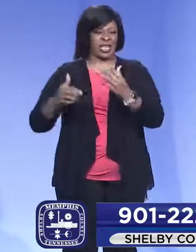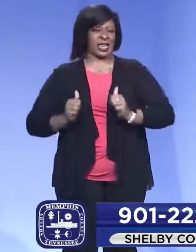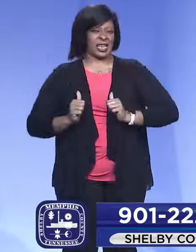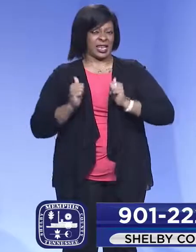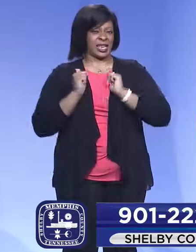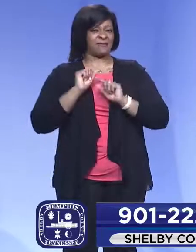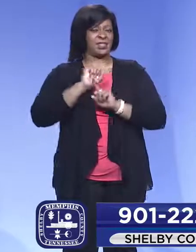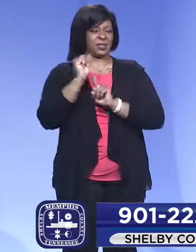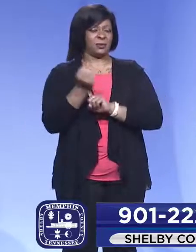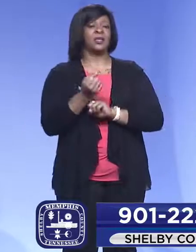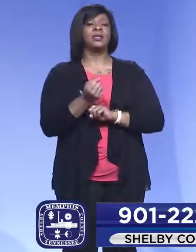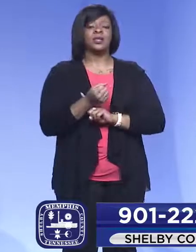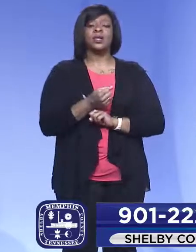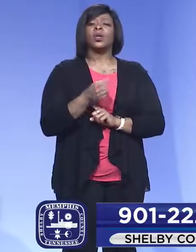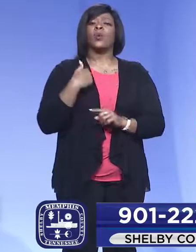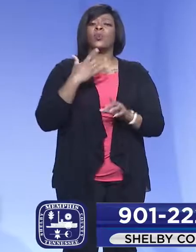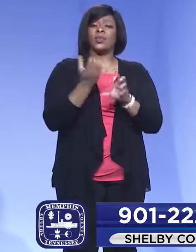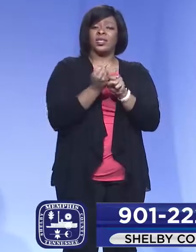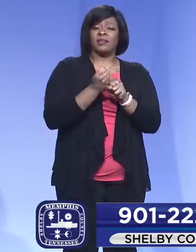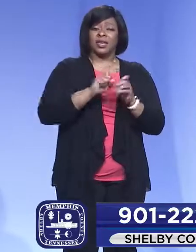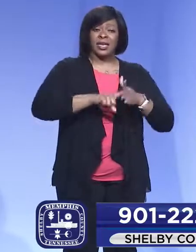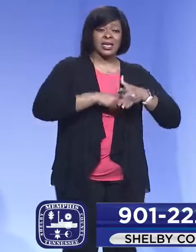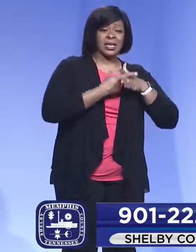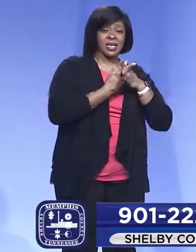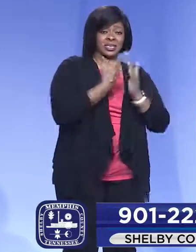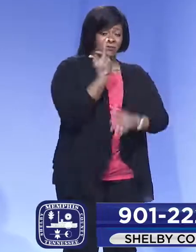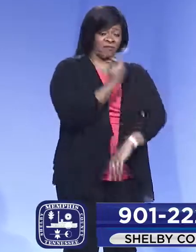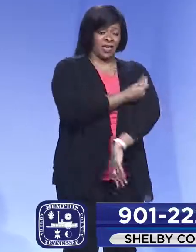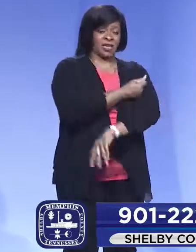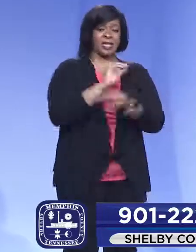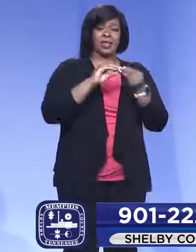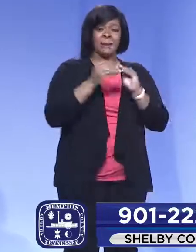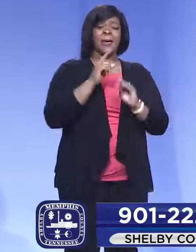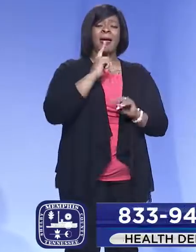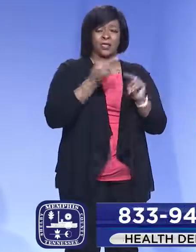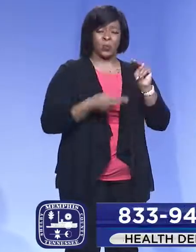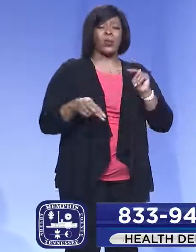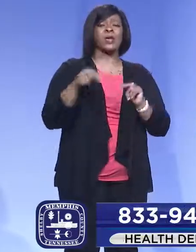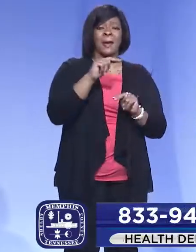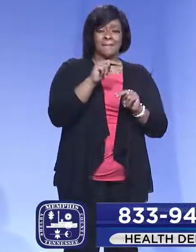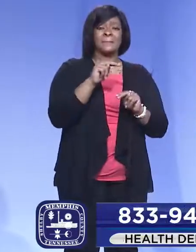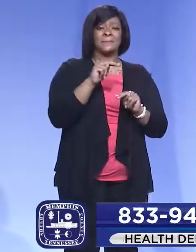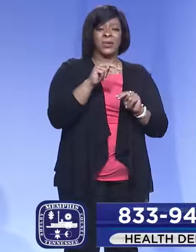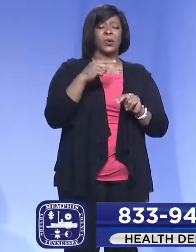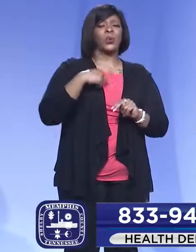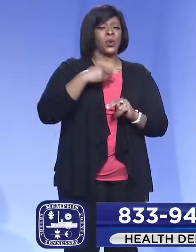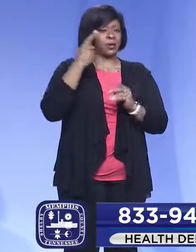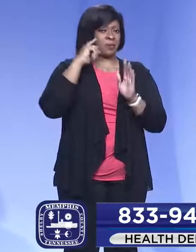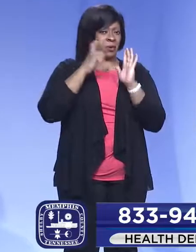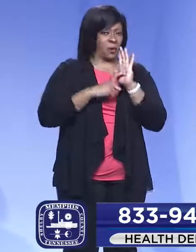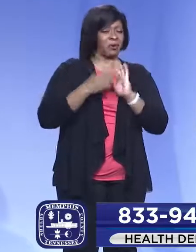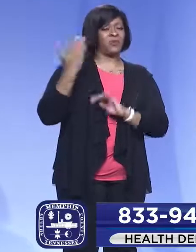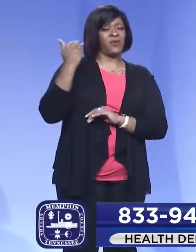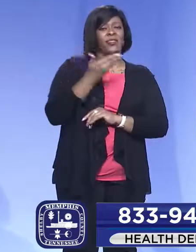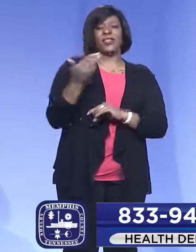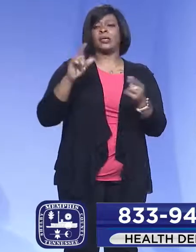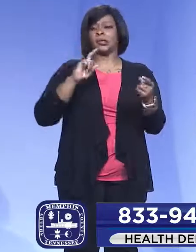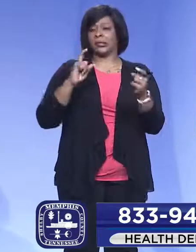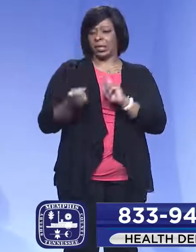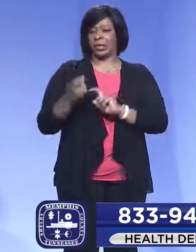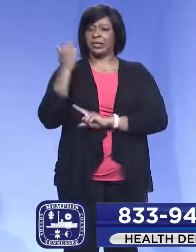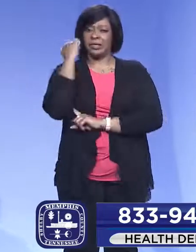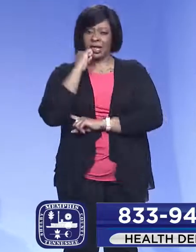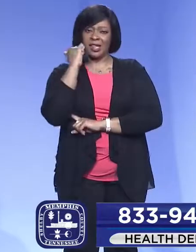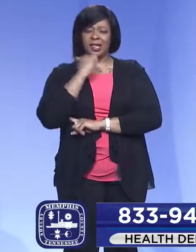So as we received our initial doses of vaccine, the number actually went up. As we've noted before, things change